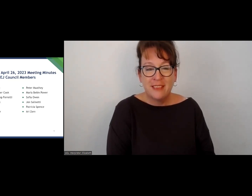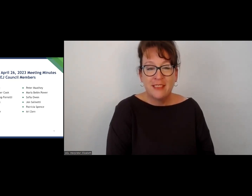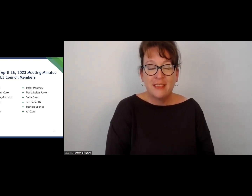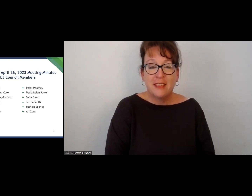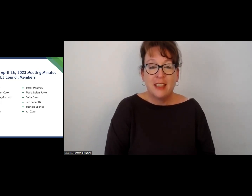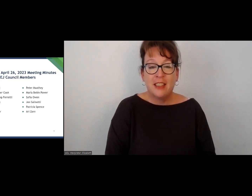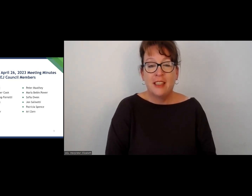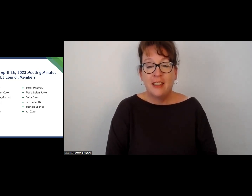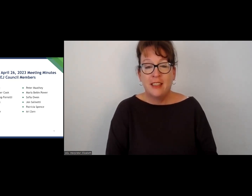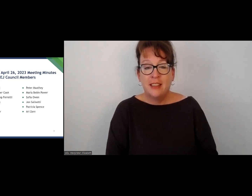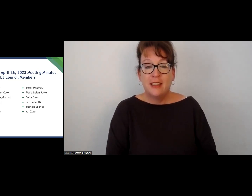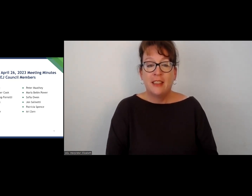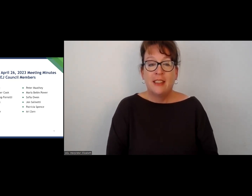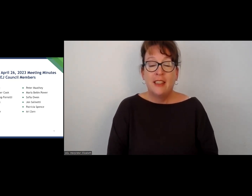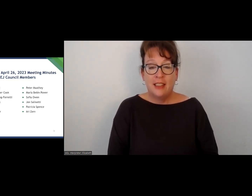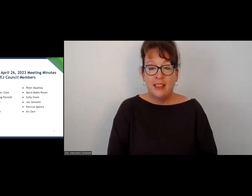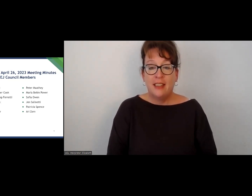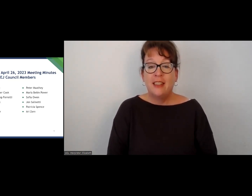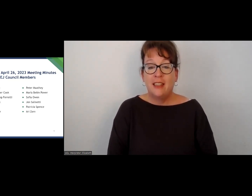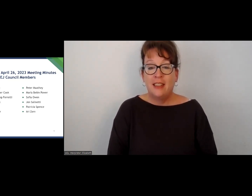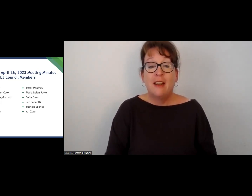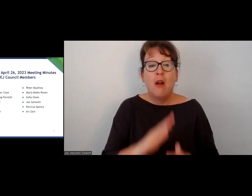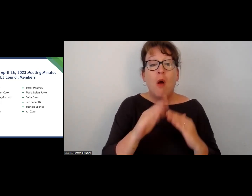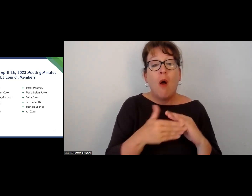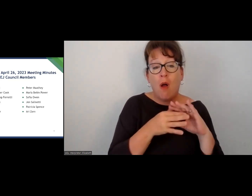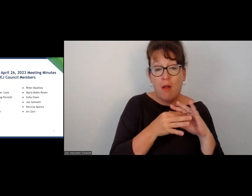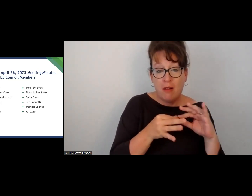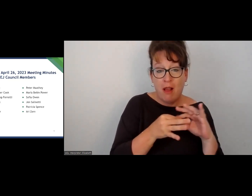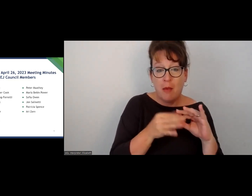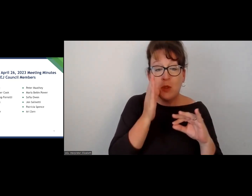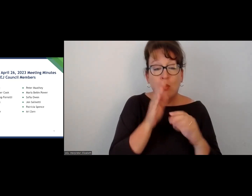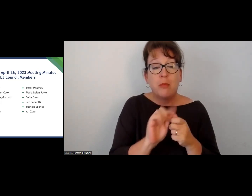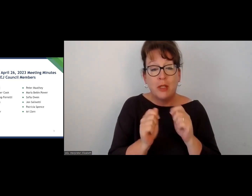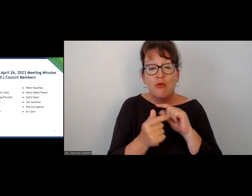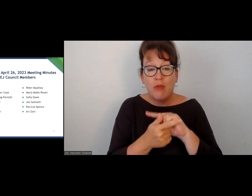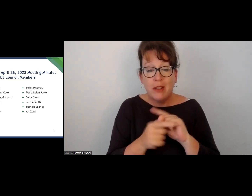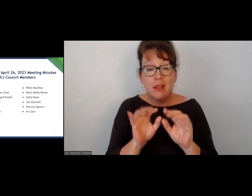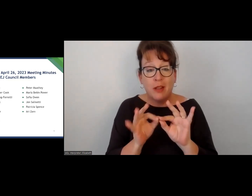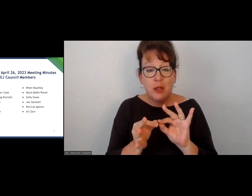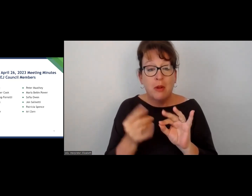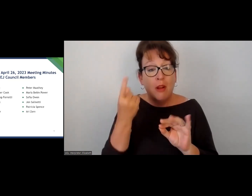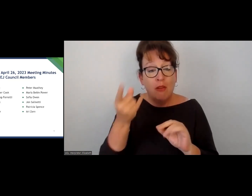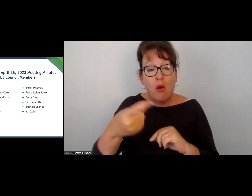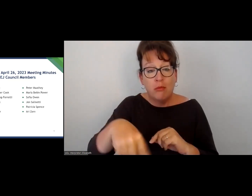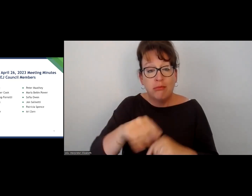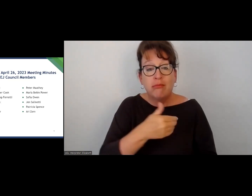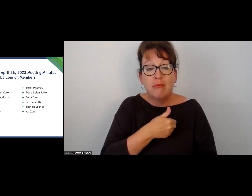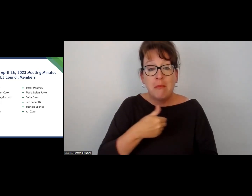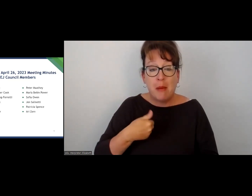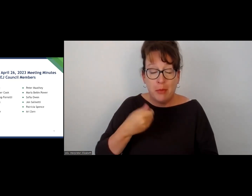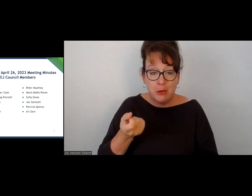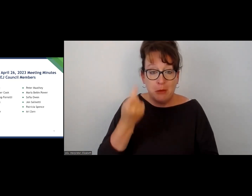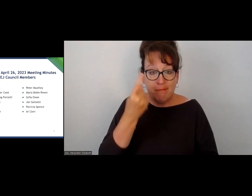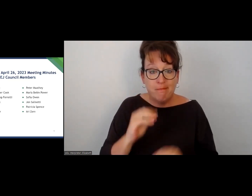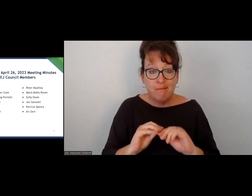but this will. The comments will be translated and they will be interpreted for us to understand. Just want to make that clear.